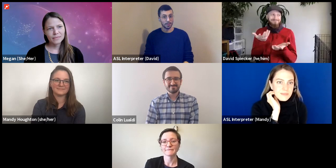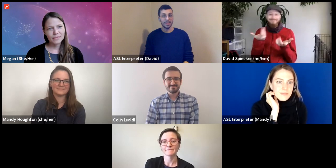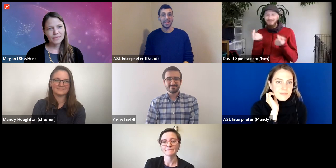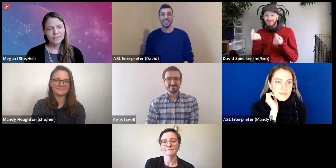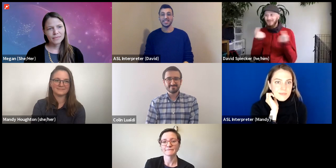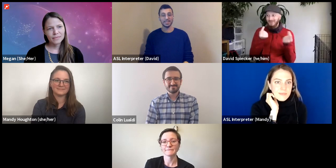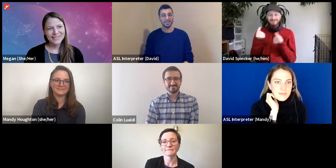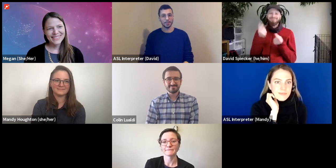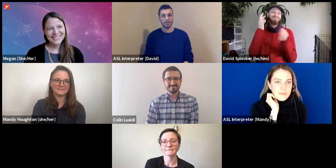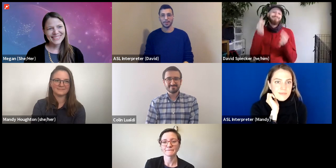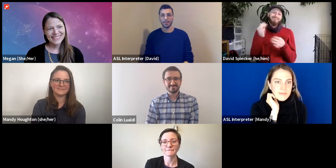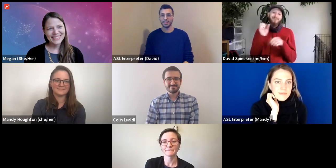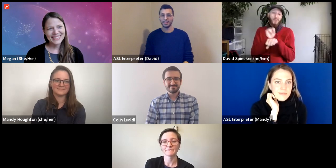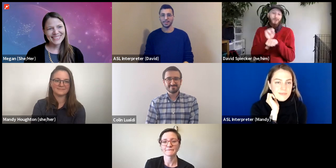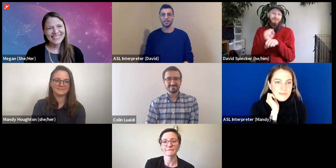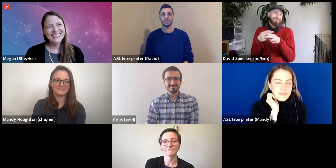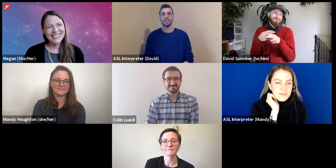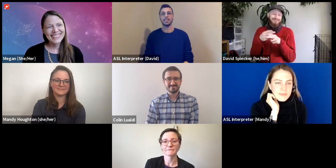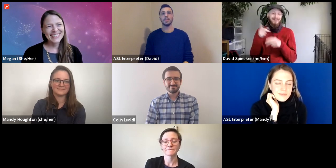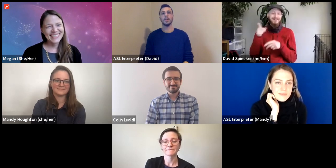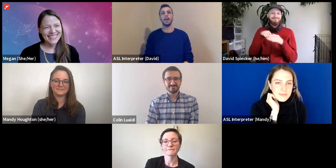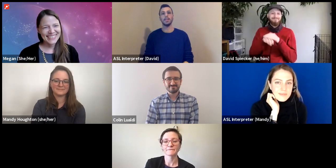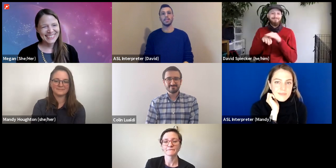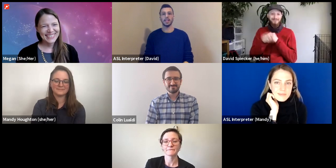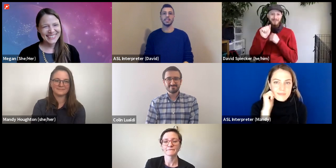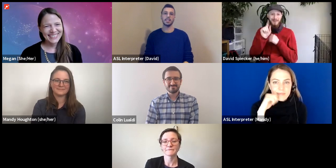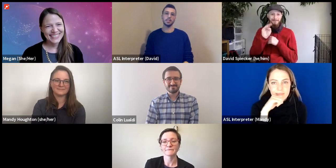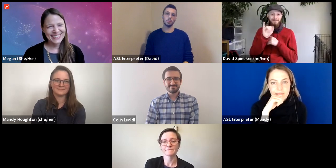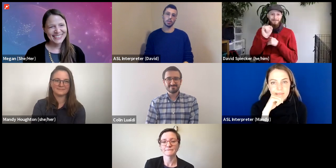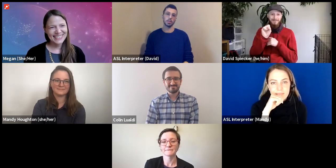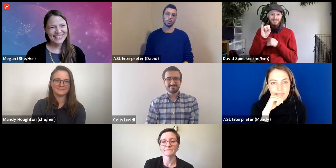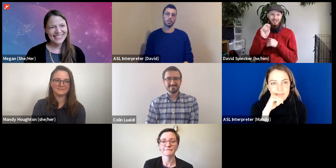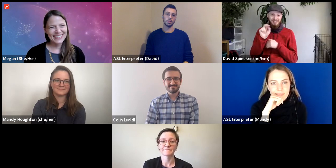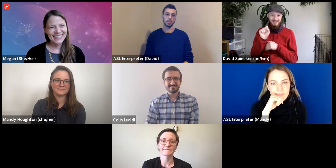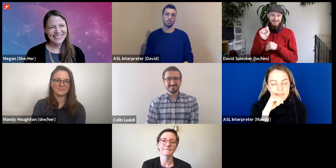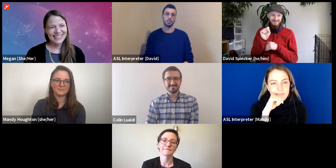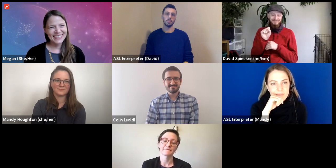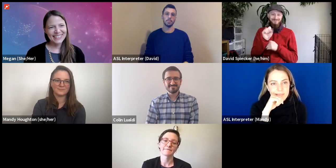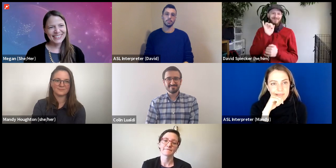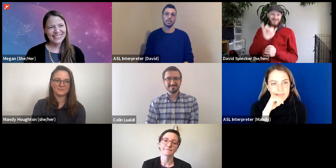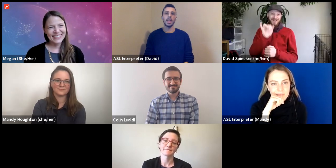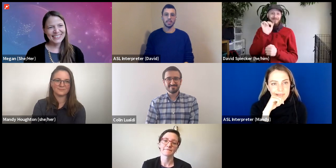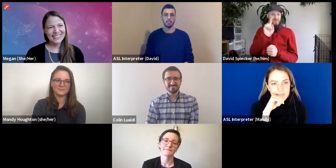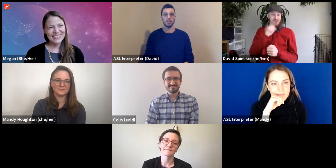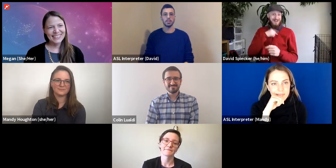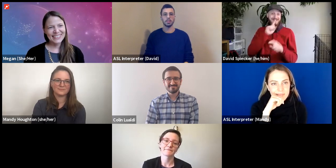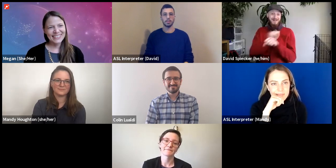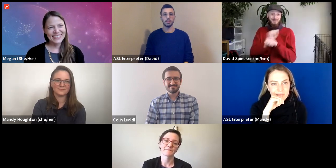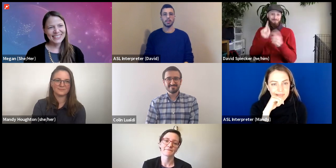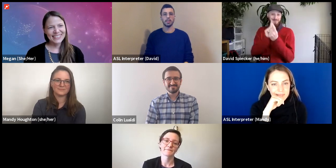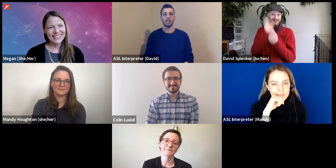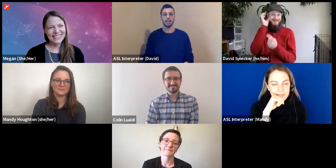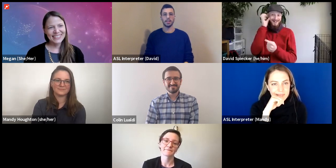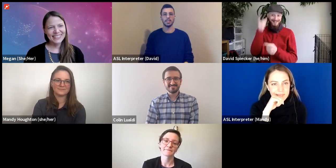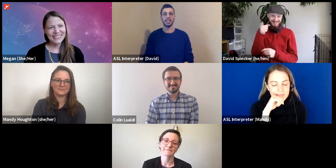am doing that, and I still don't know what I want to do. So I decided to work short term at